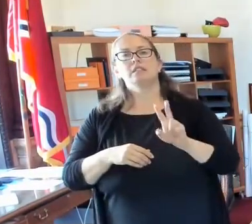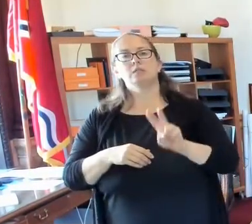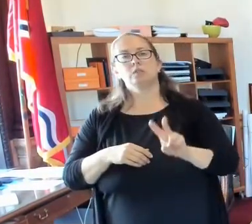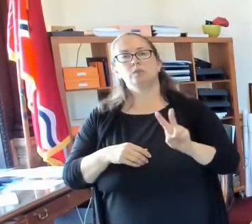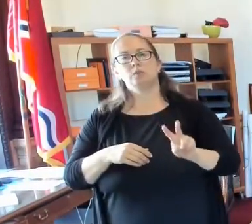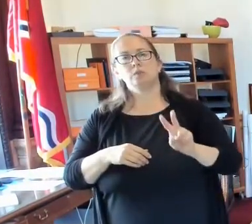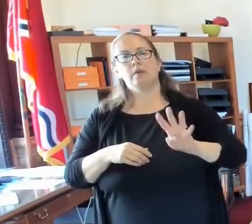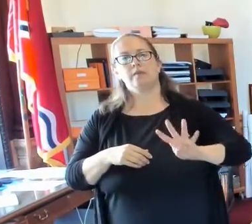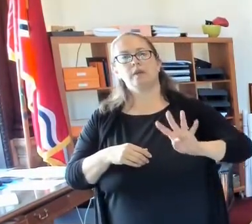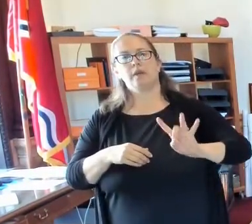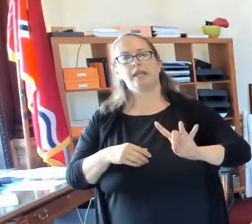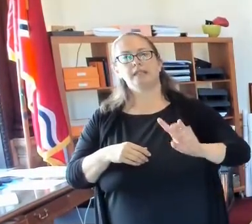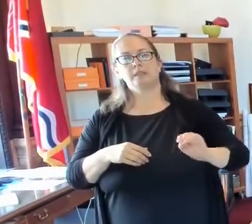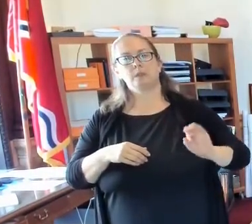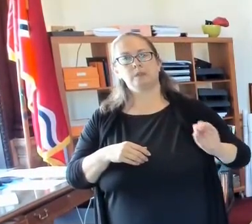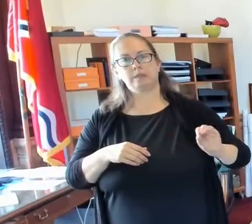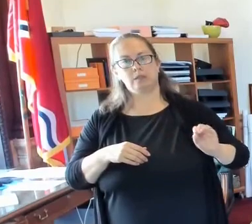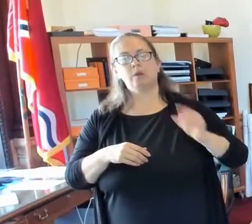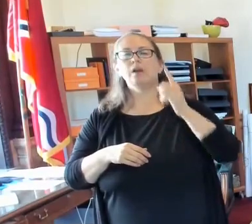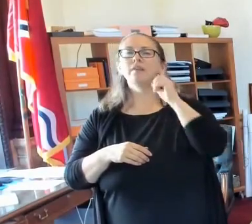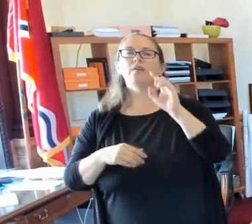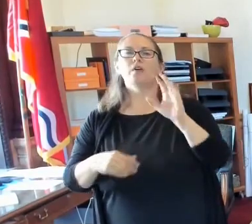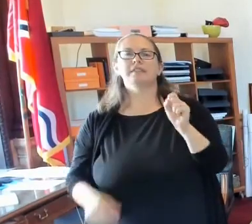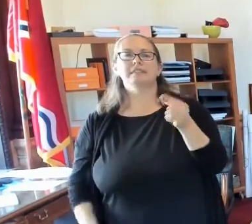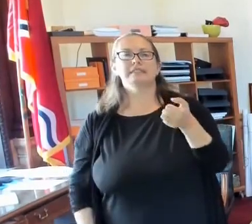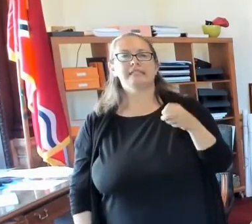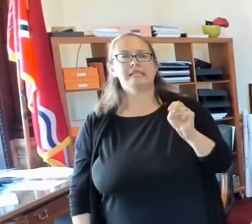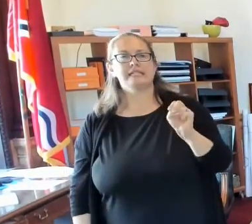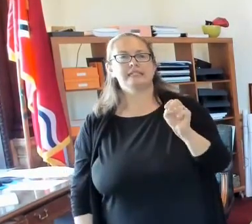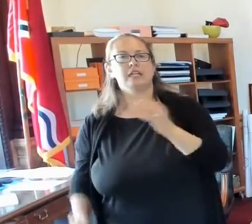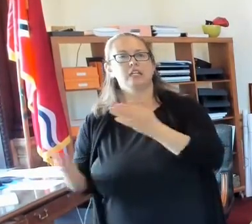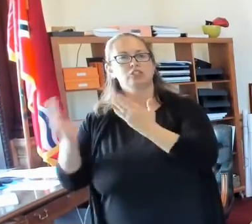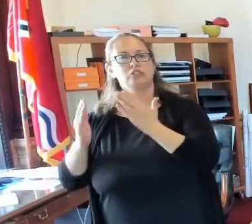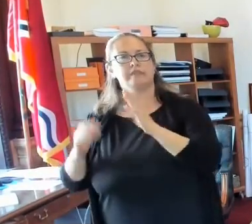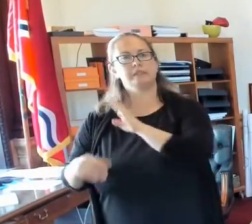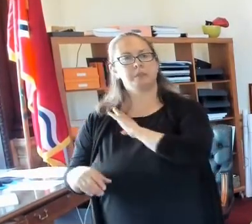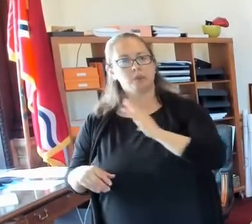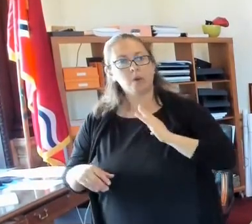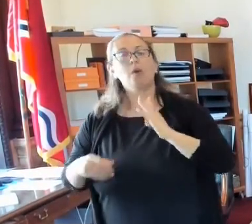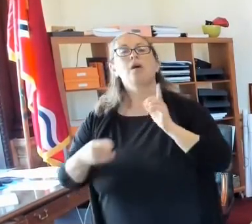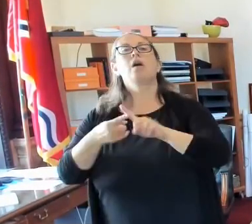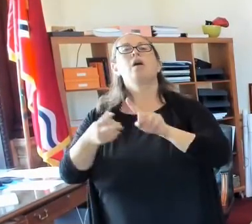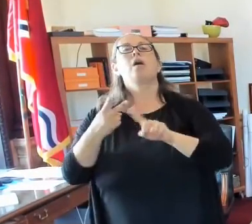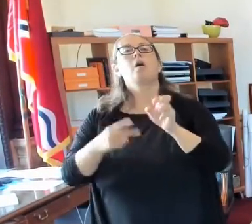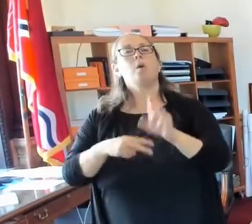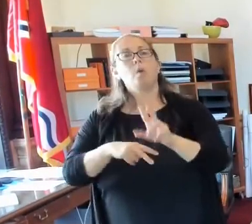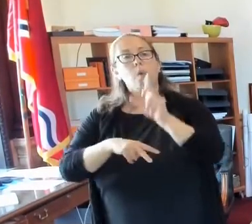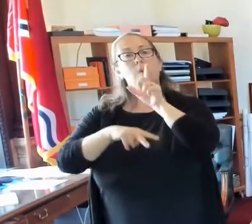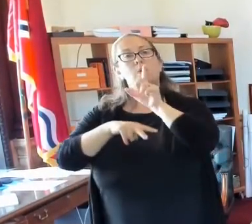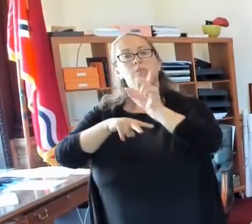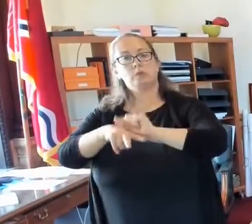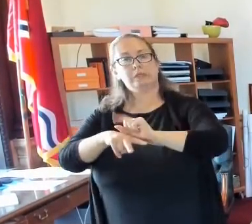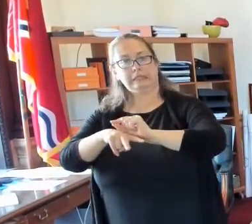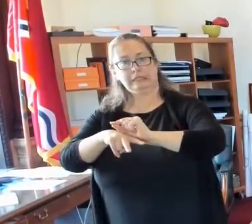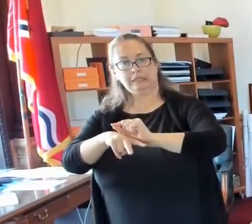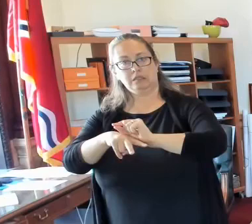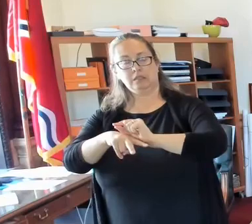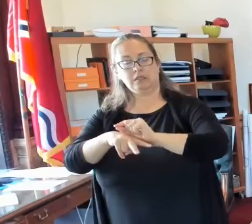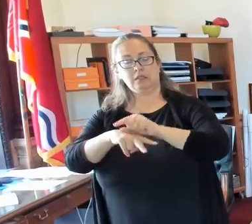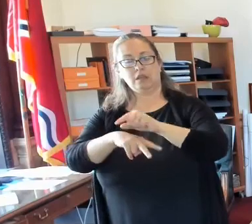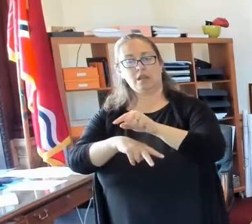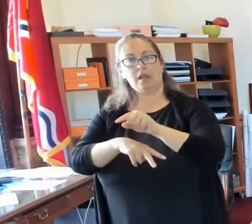622-4800 is the phone number to call for Citizen Service Bureau, or you can tweet it to at